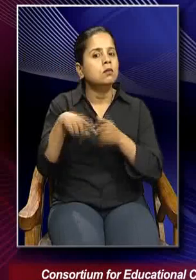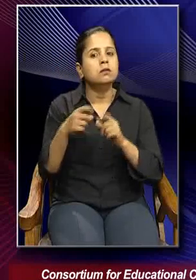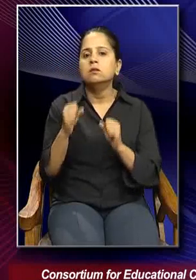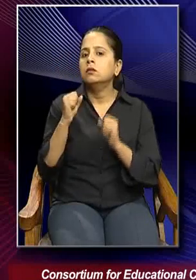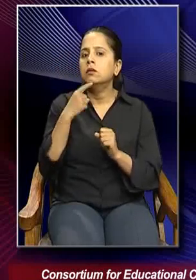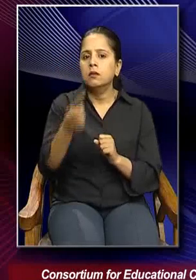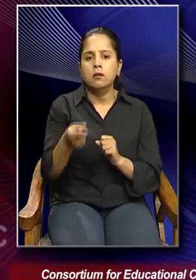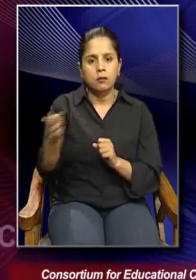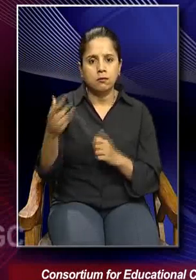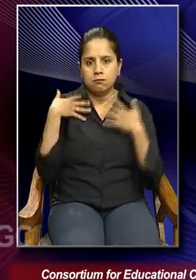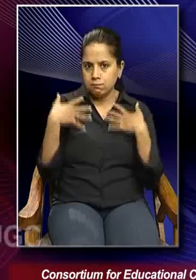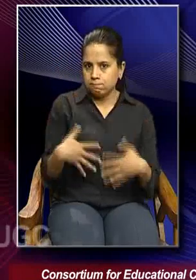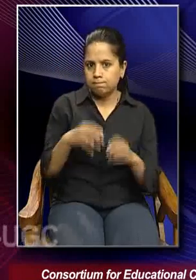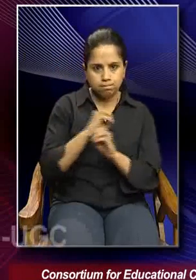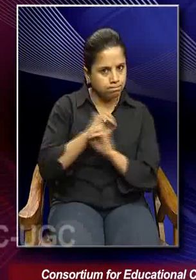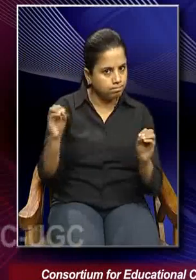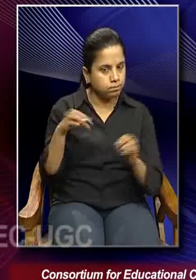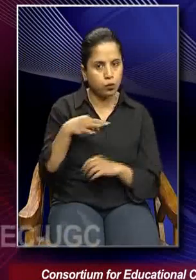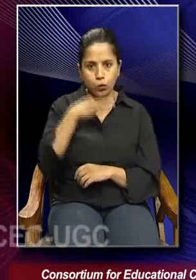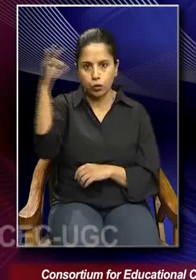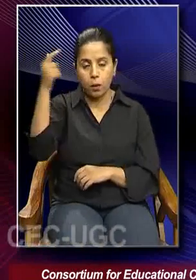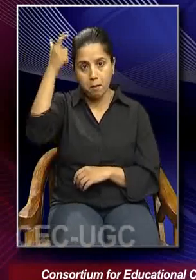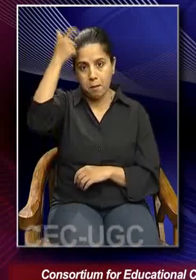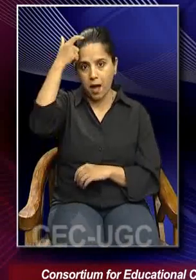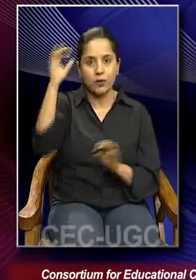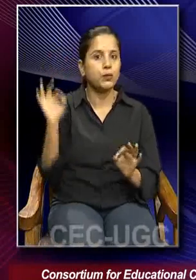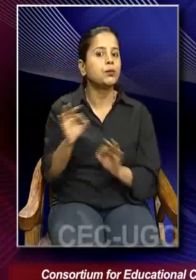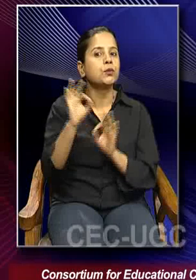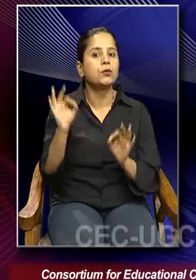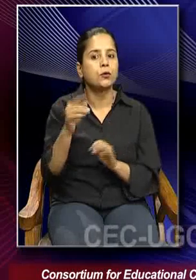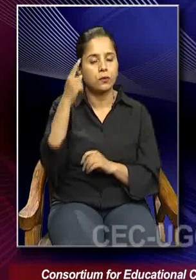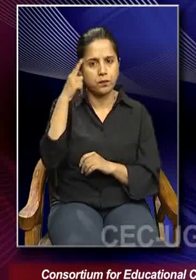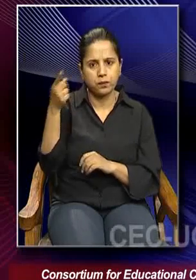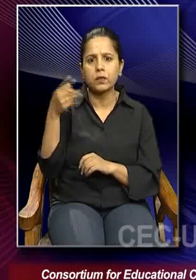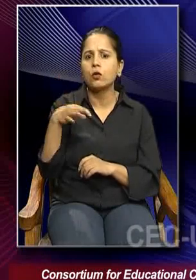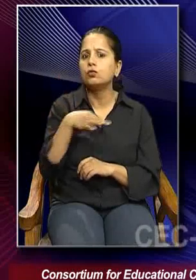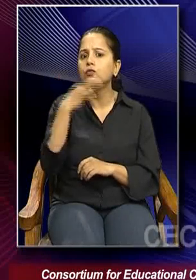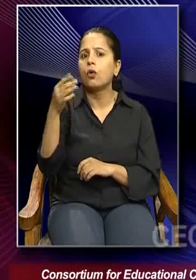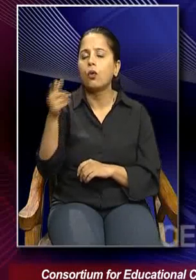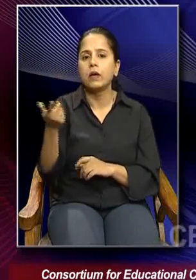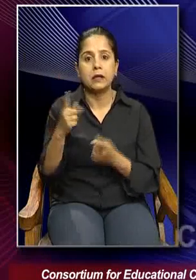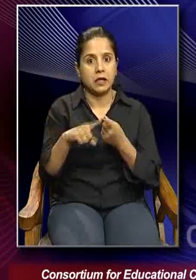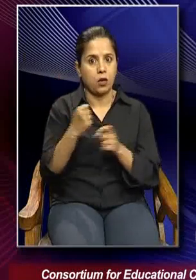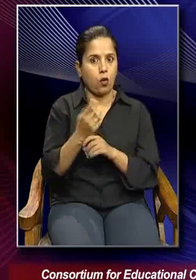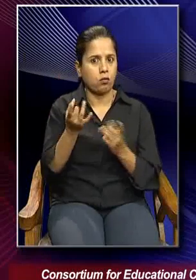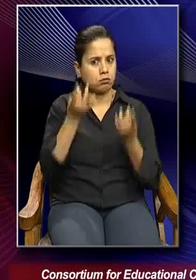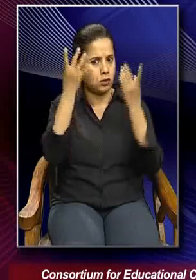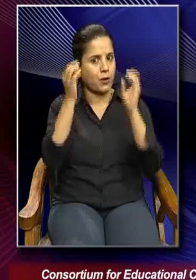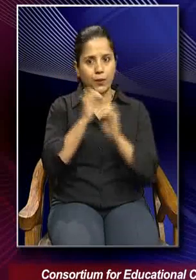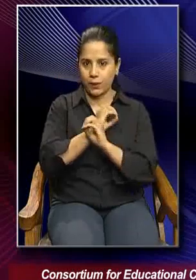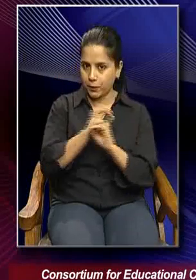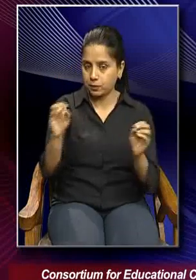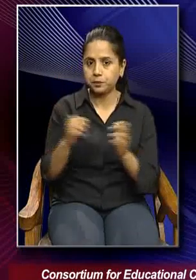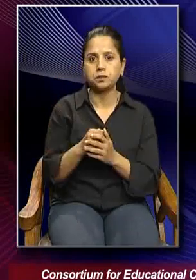Purush is neither the body, nor the mind or the manas, neither ego ahankar,